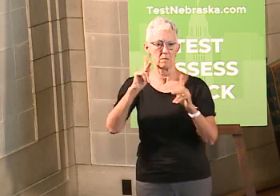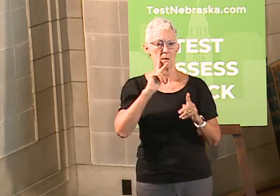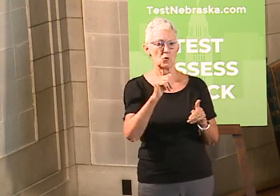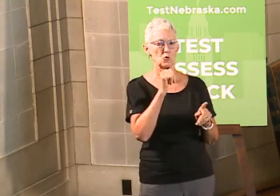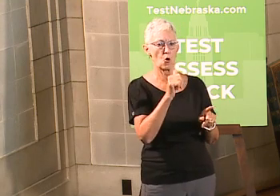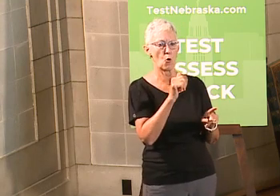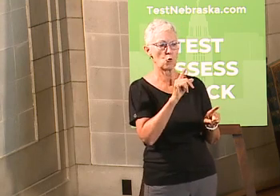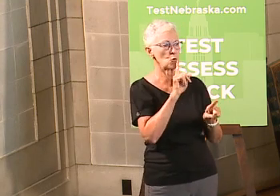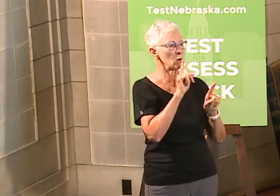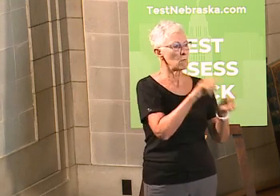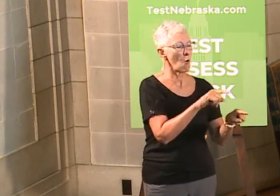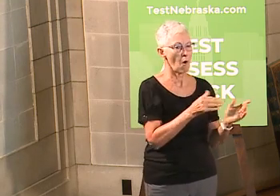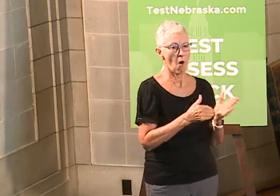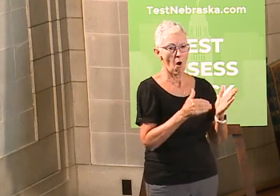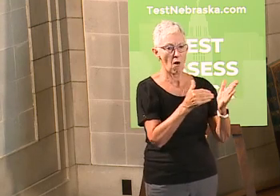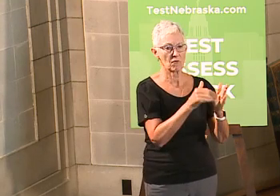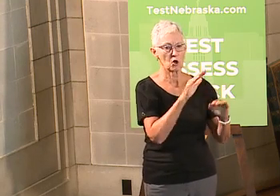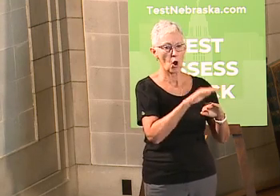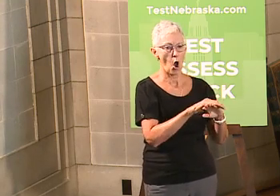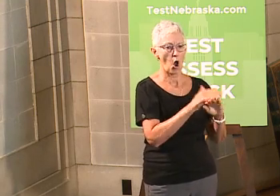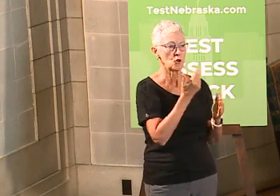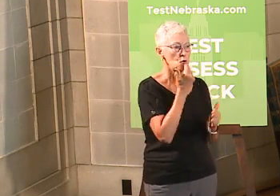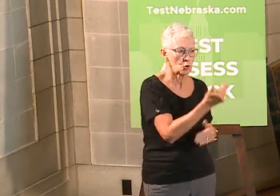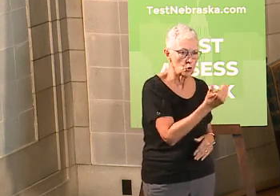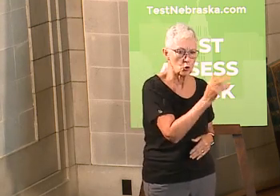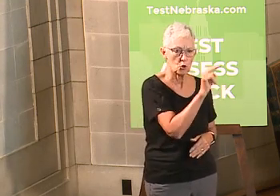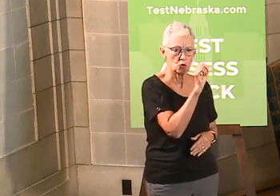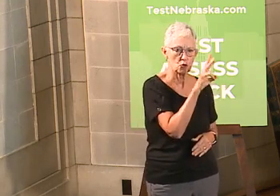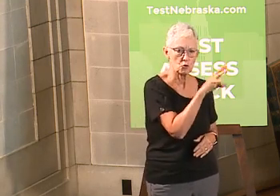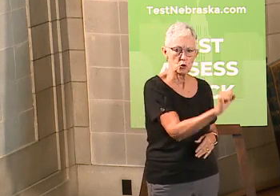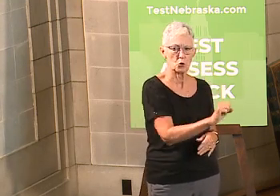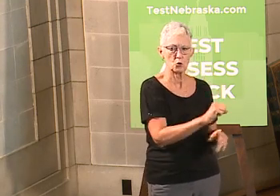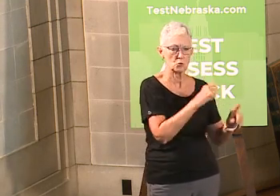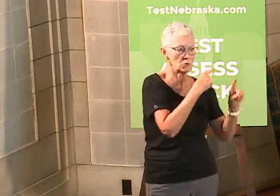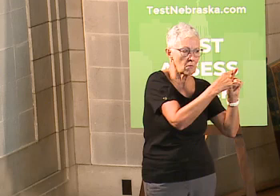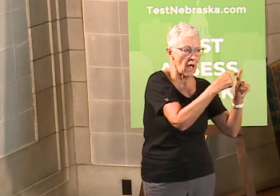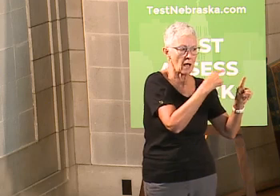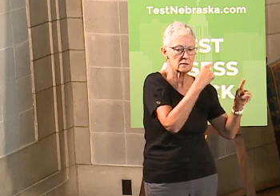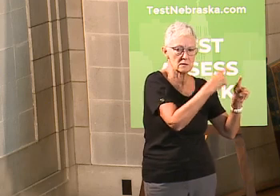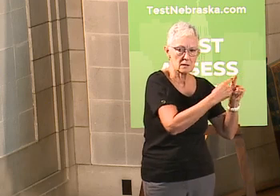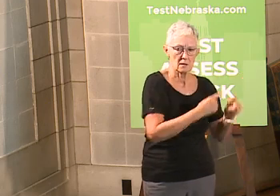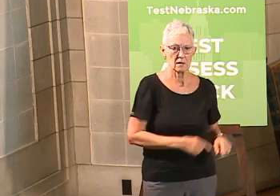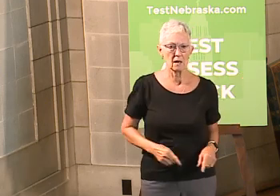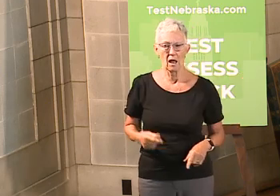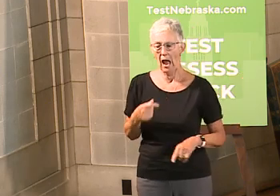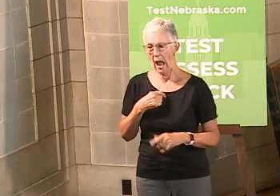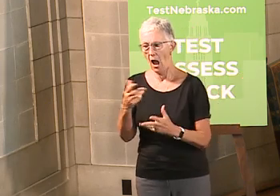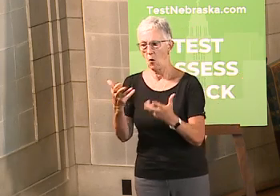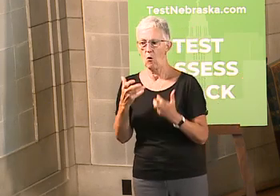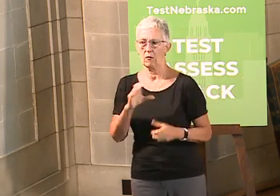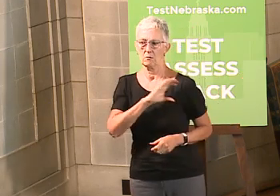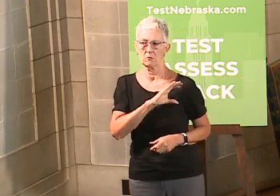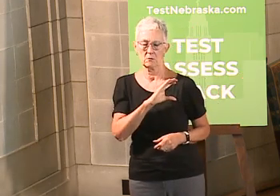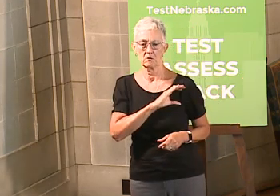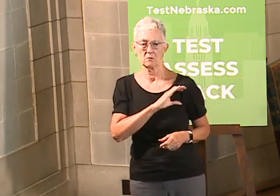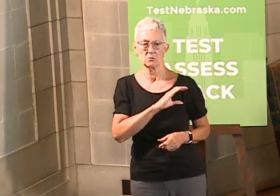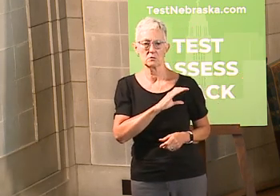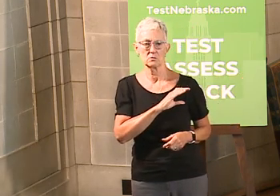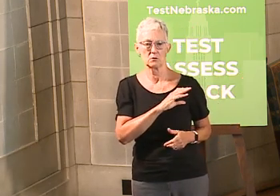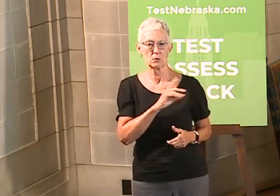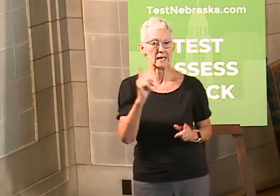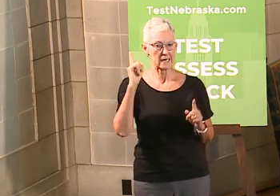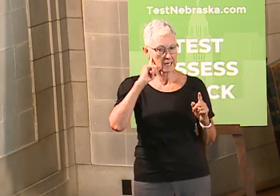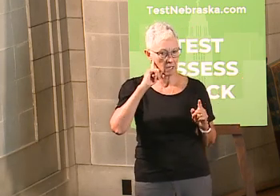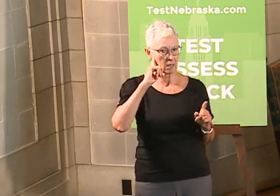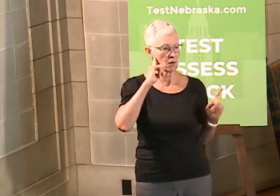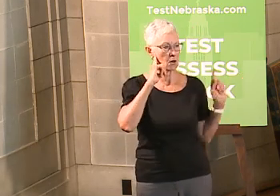that because the bad stories are more controversial and they're out there more often, I wanted law enforcement to know that, hey, I know